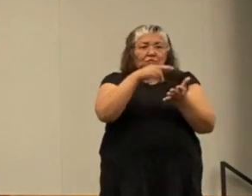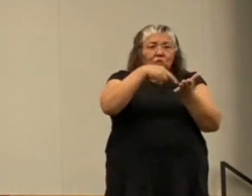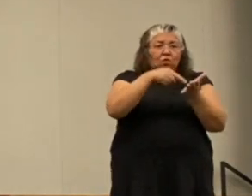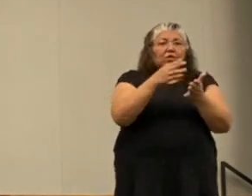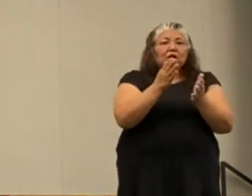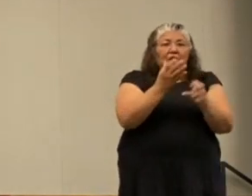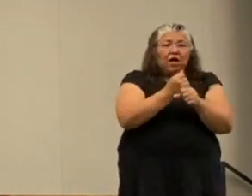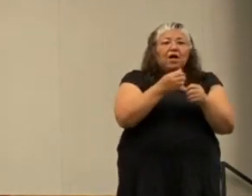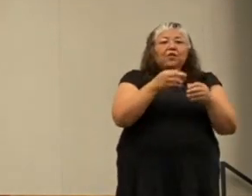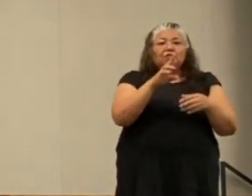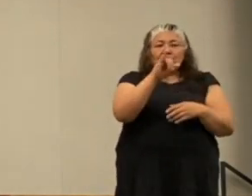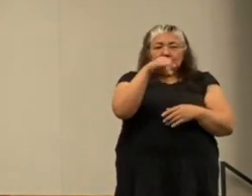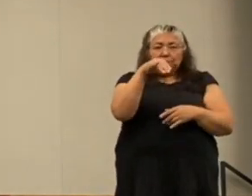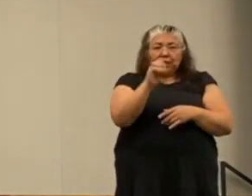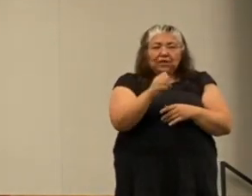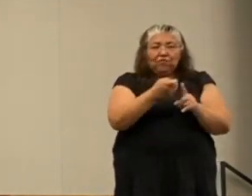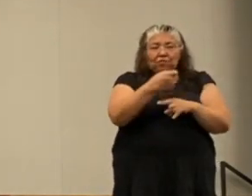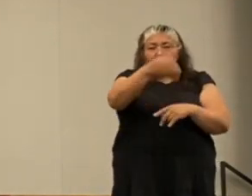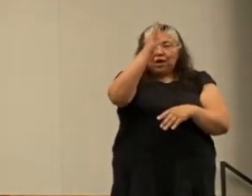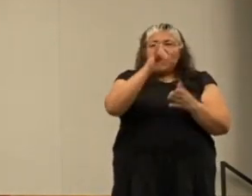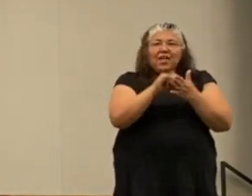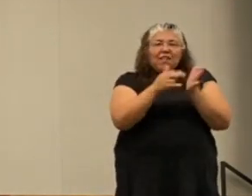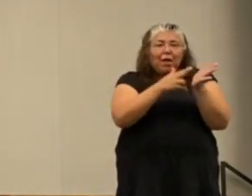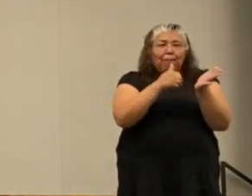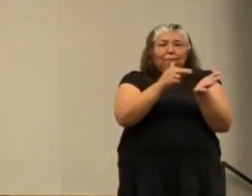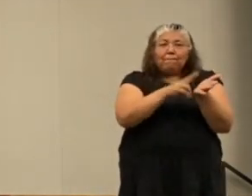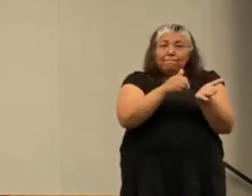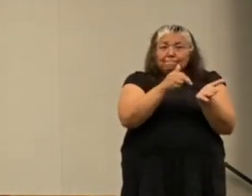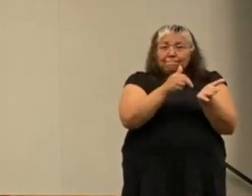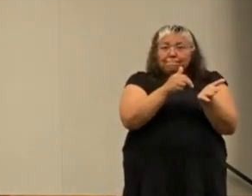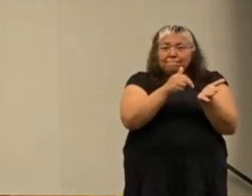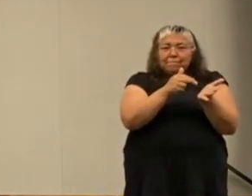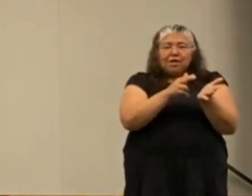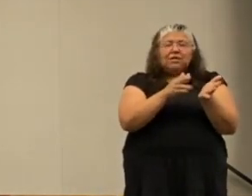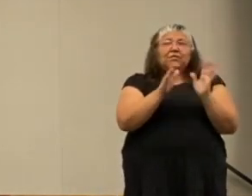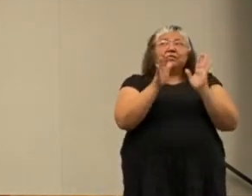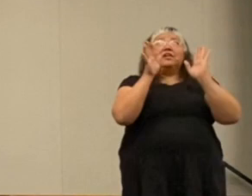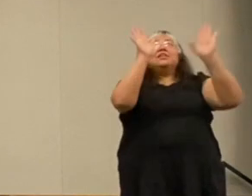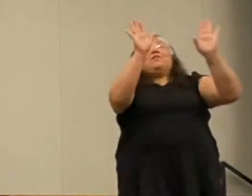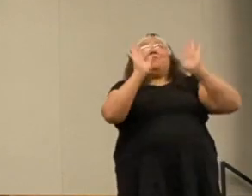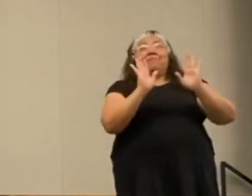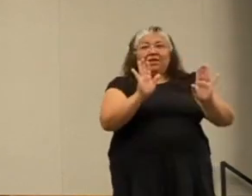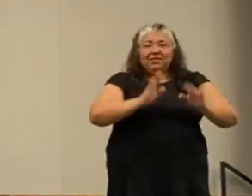God. And that butter is too amazing.